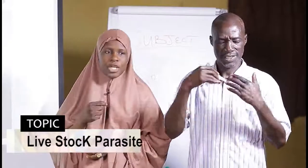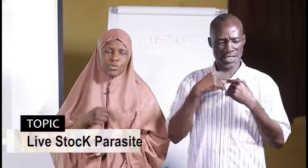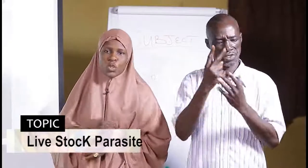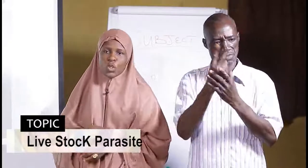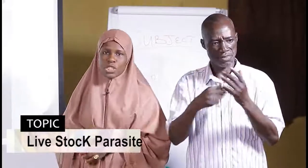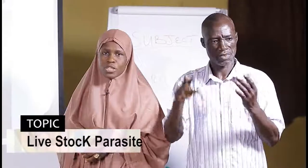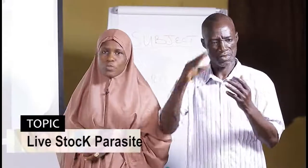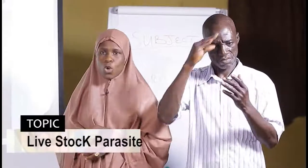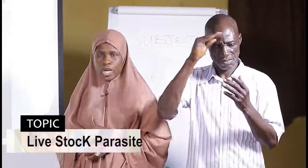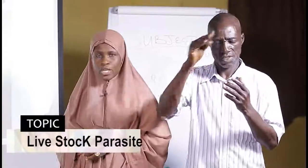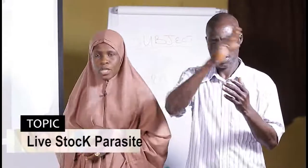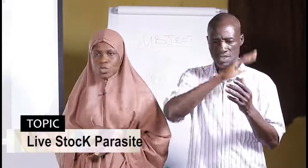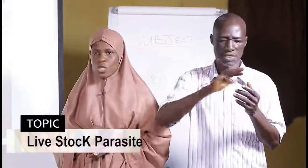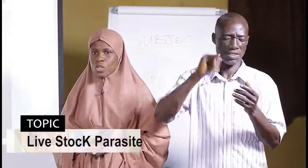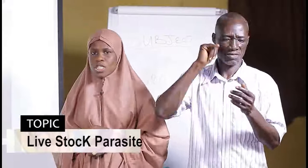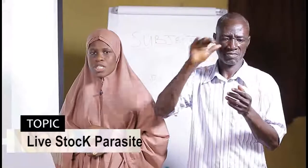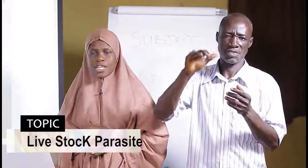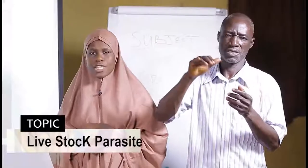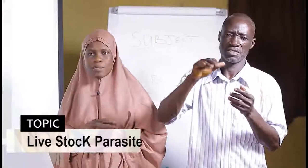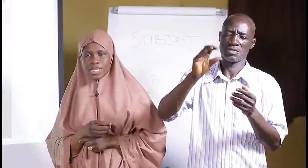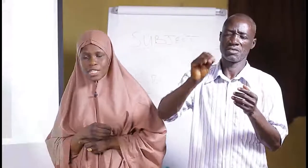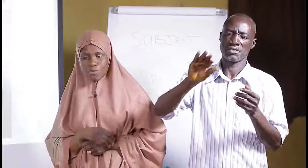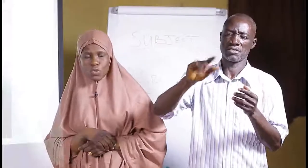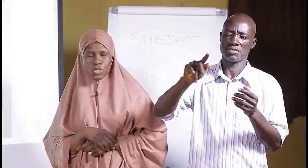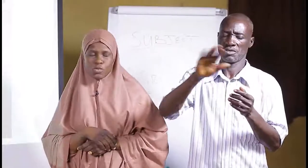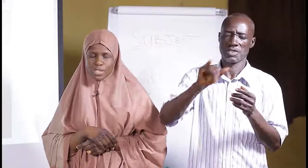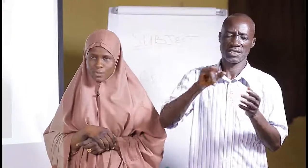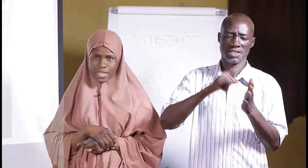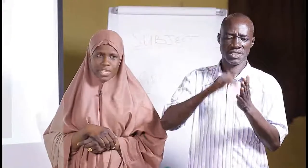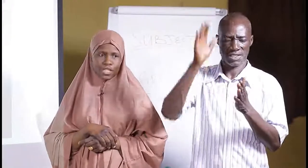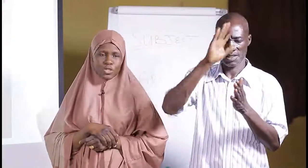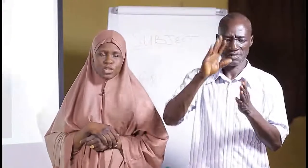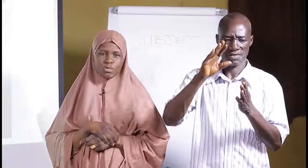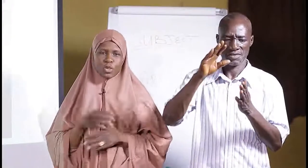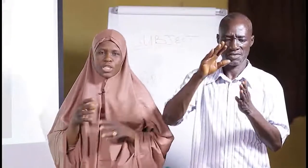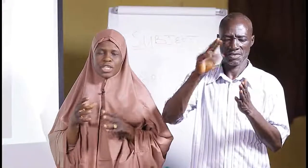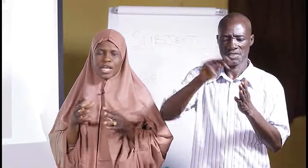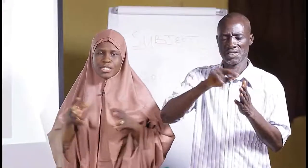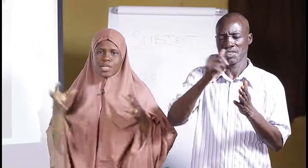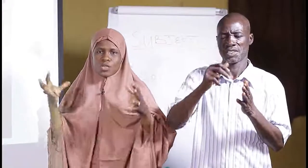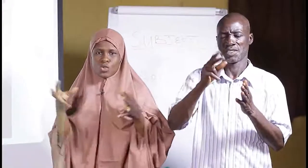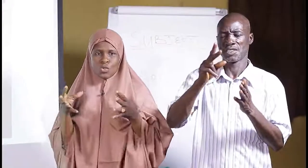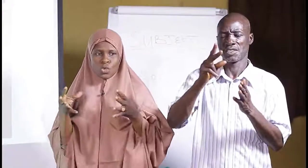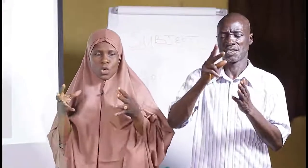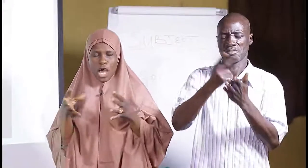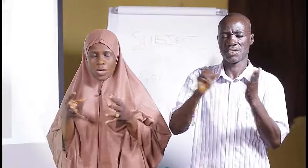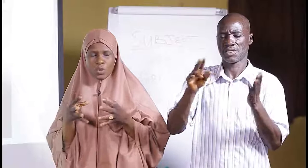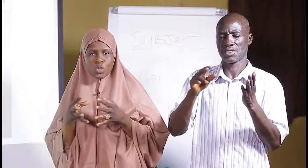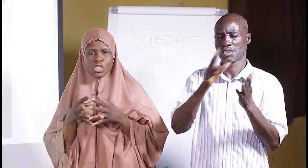female reproductive organ. So it doesn't need any partner for fertilization, because it has the